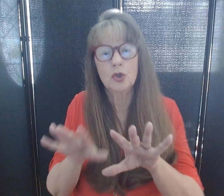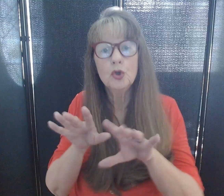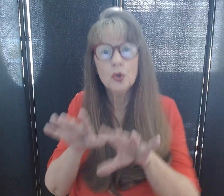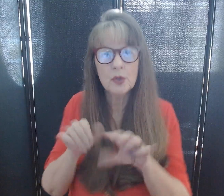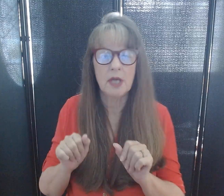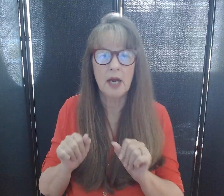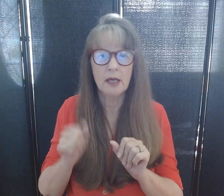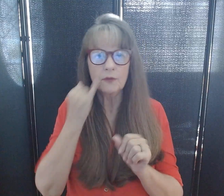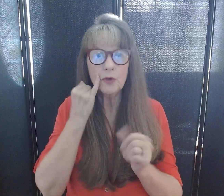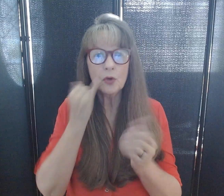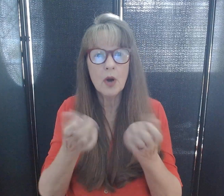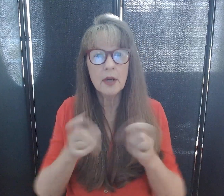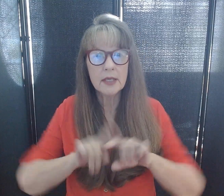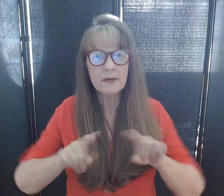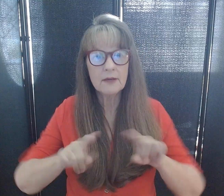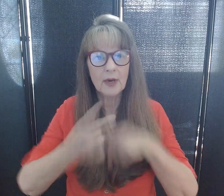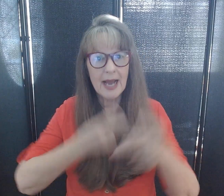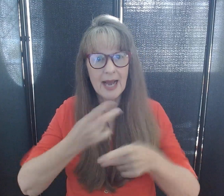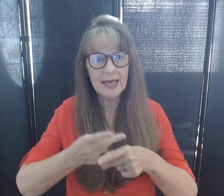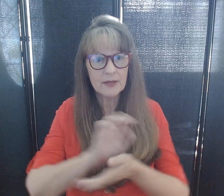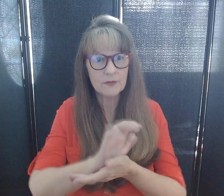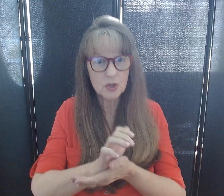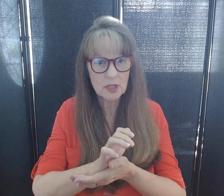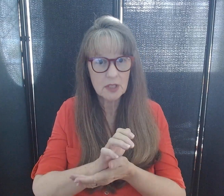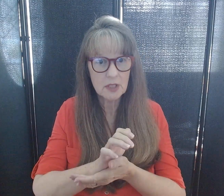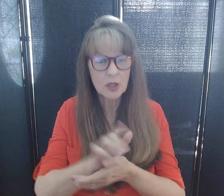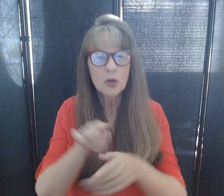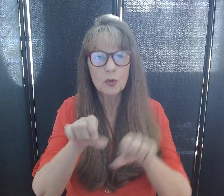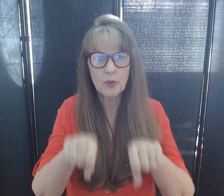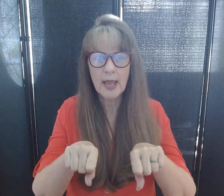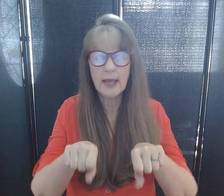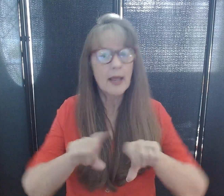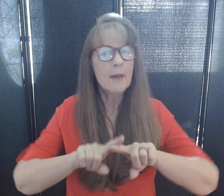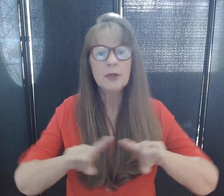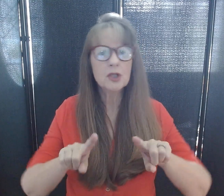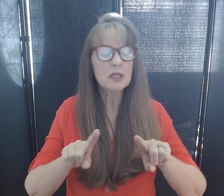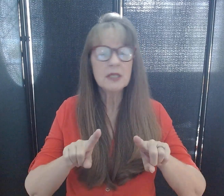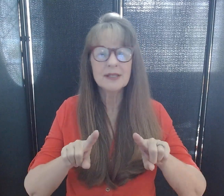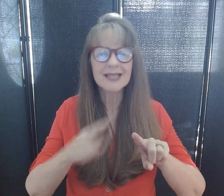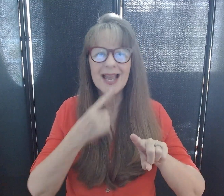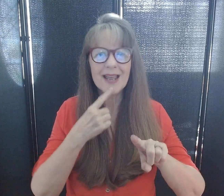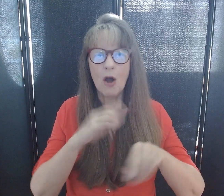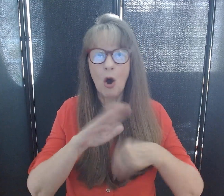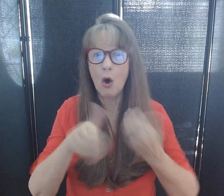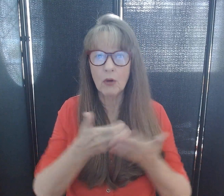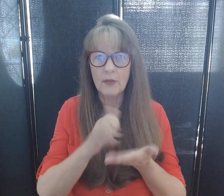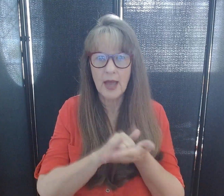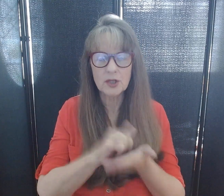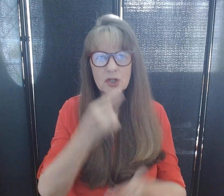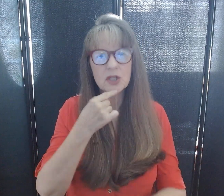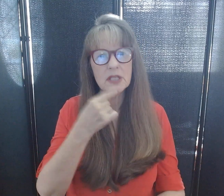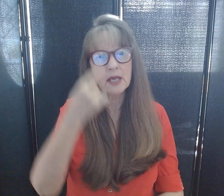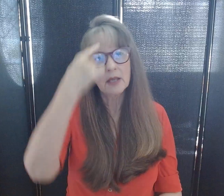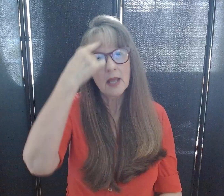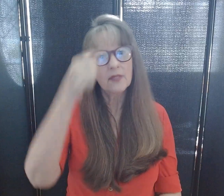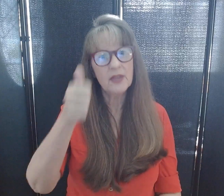you decide. If you want a different kind of cheese, you can. But she didn't say all of that. She just said, think